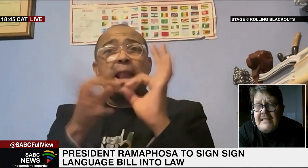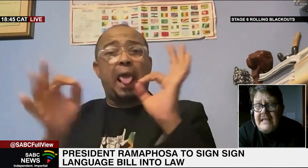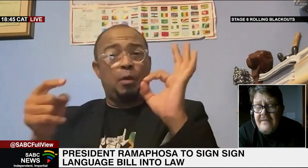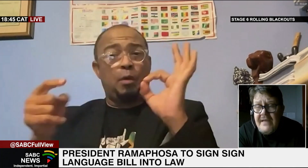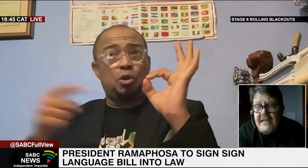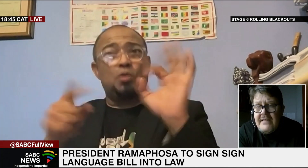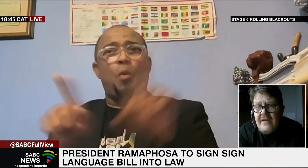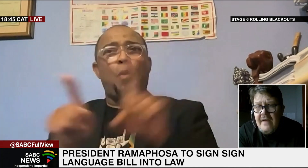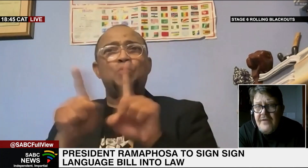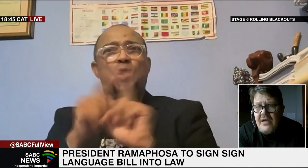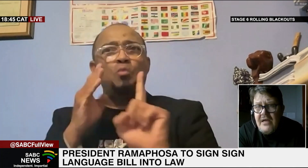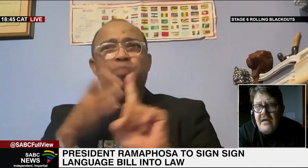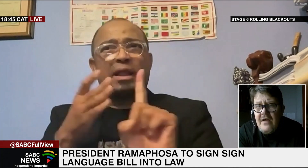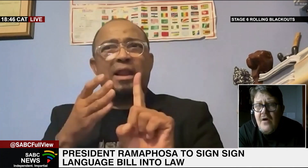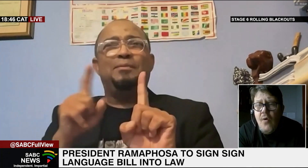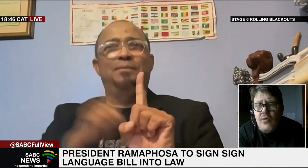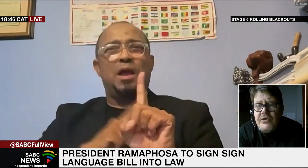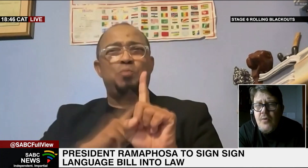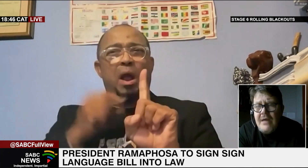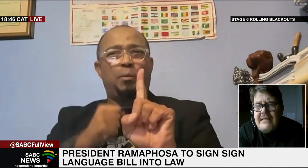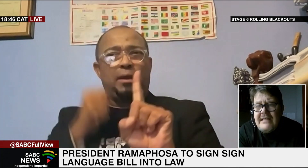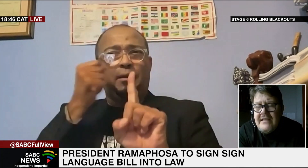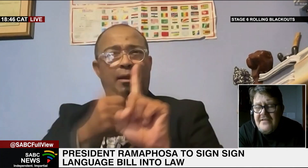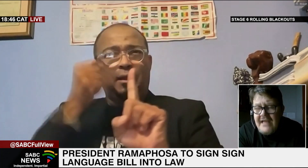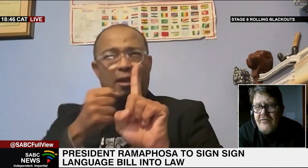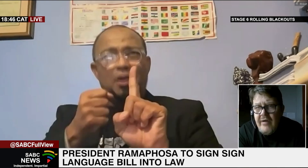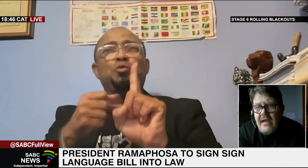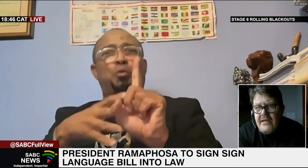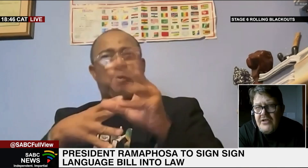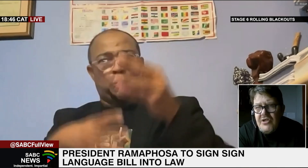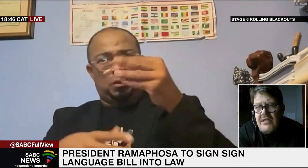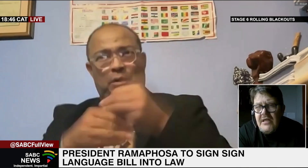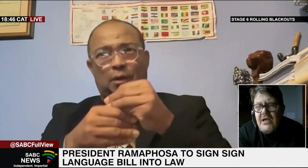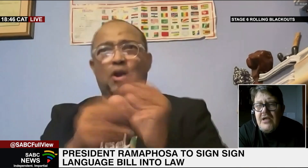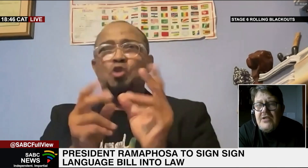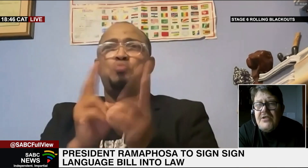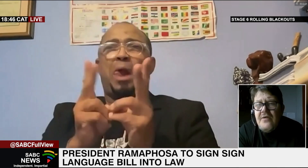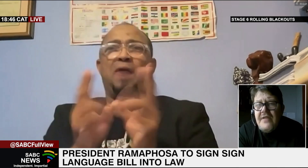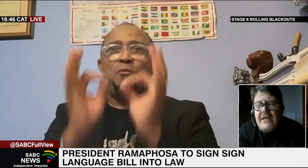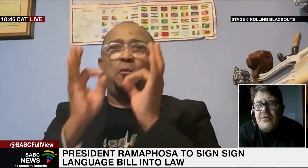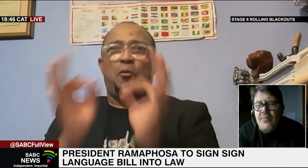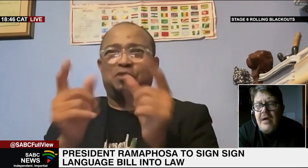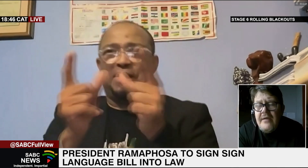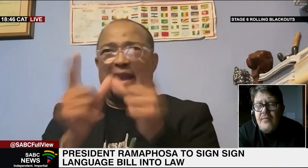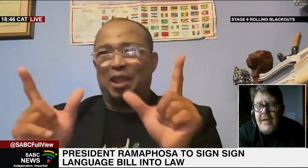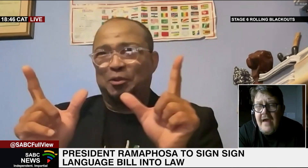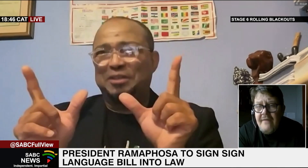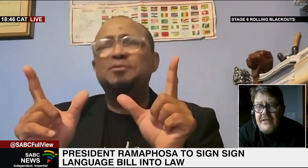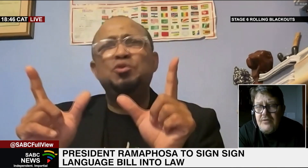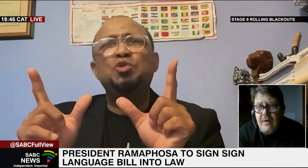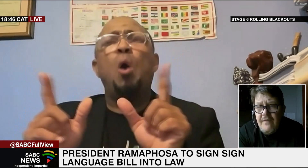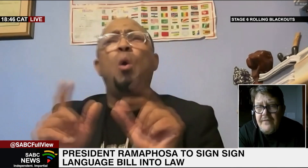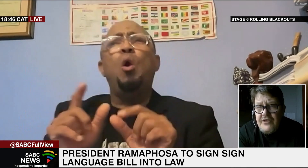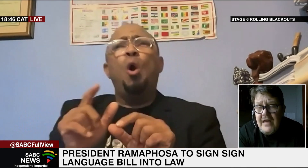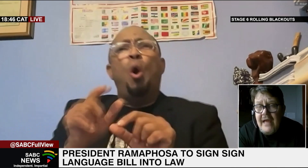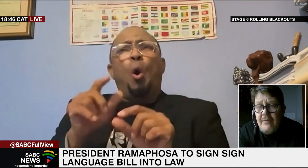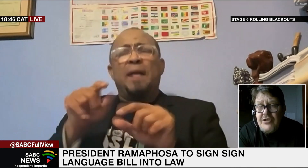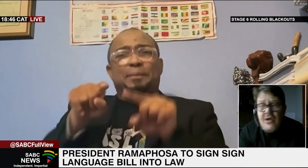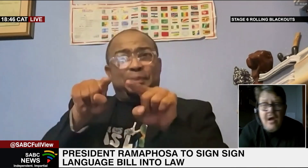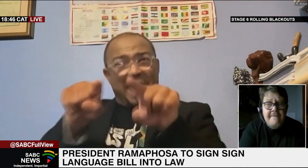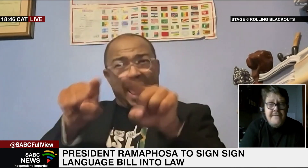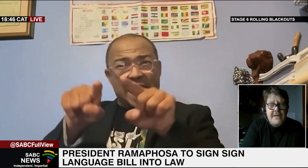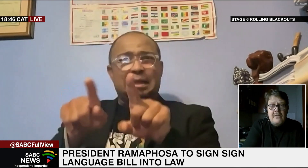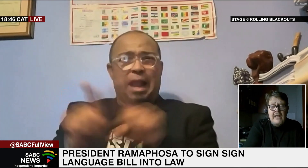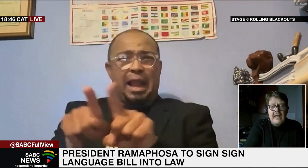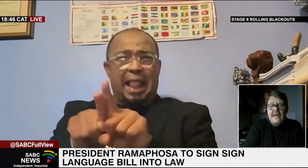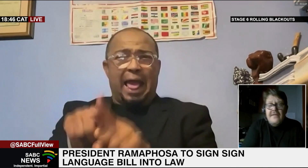of us living in South Africa also wanted that recognition. So that's why we have this 12th official language.